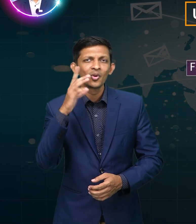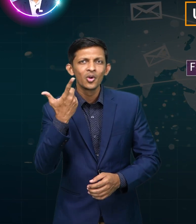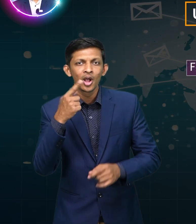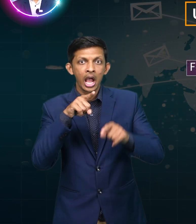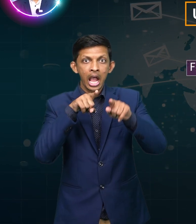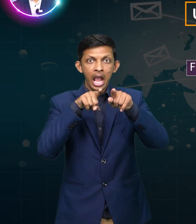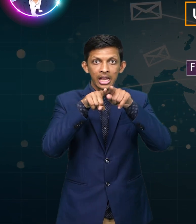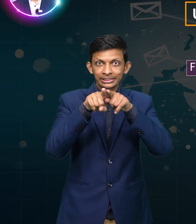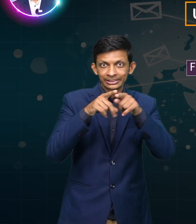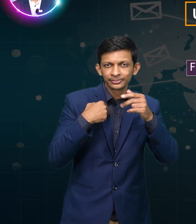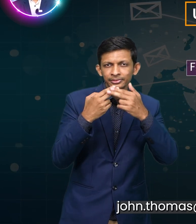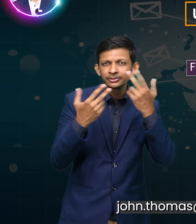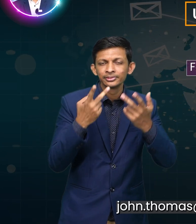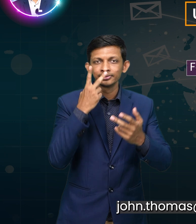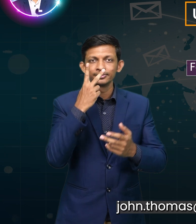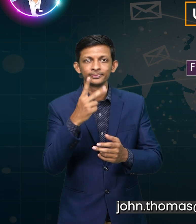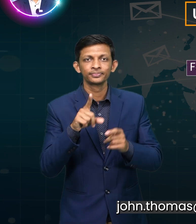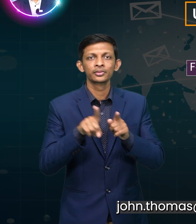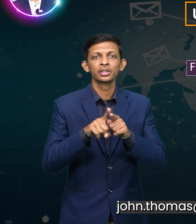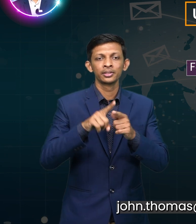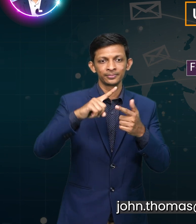For example,